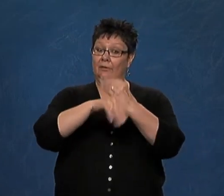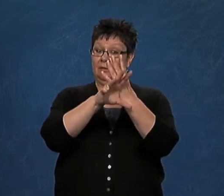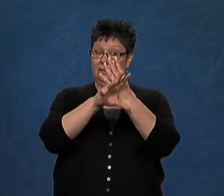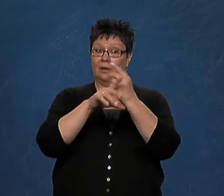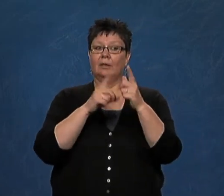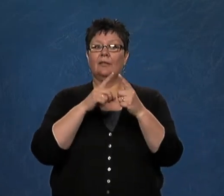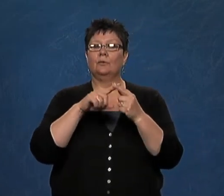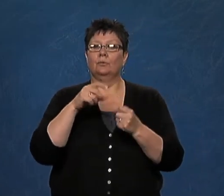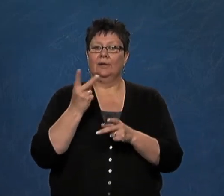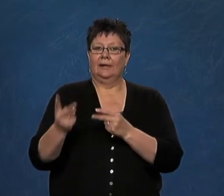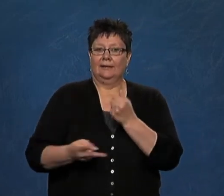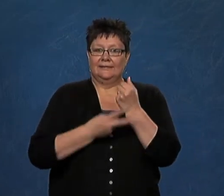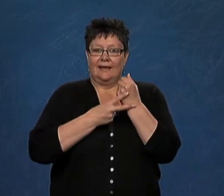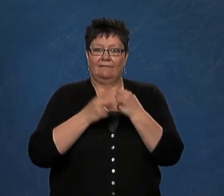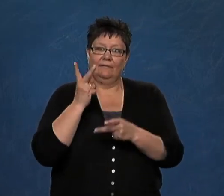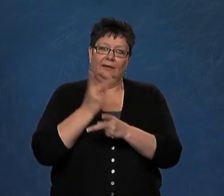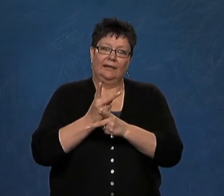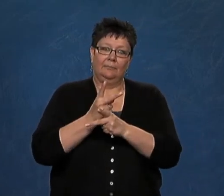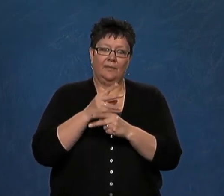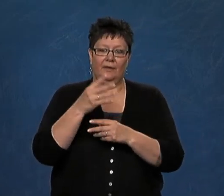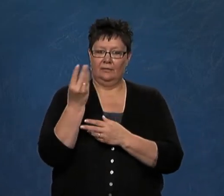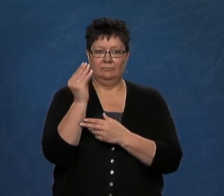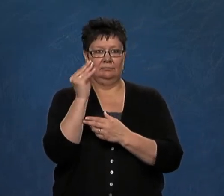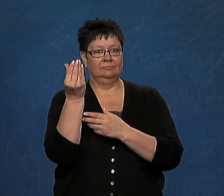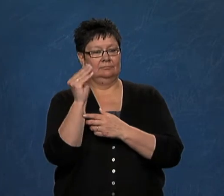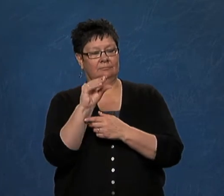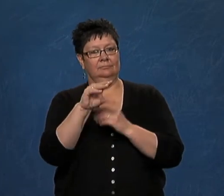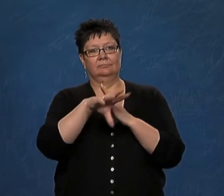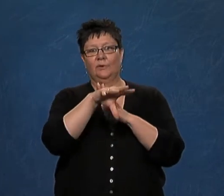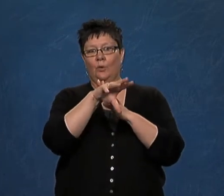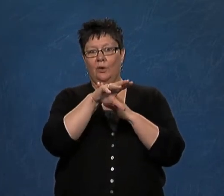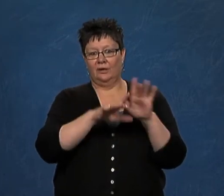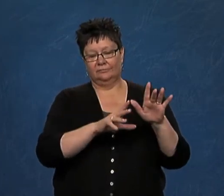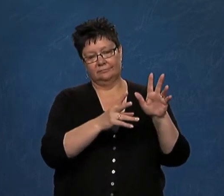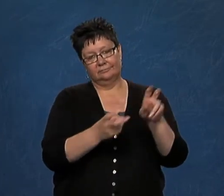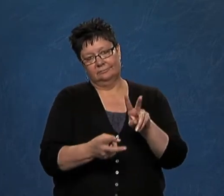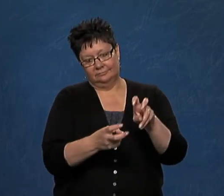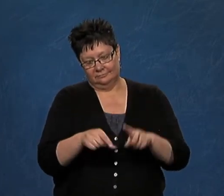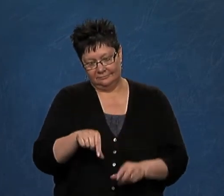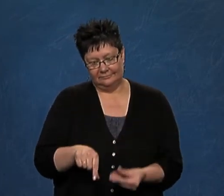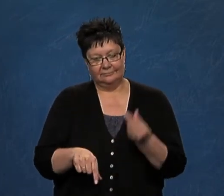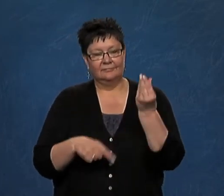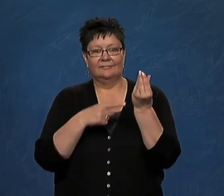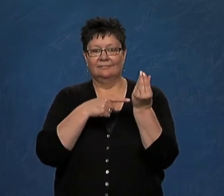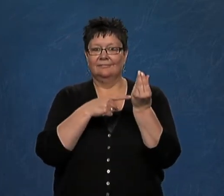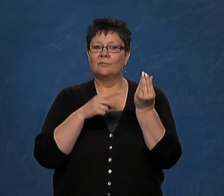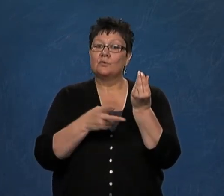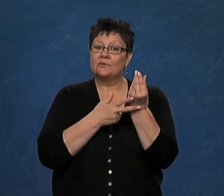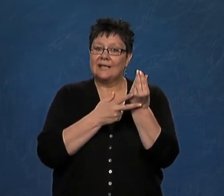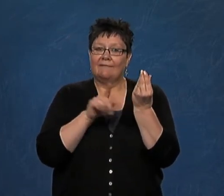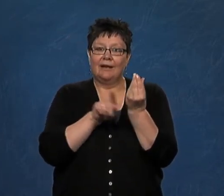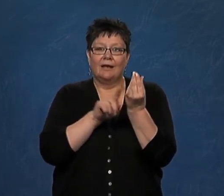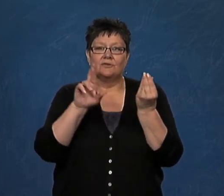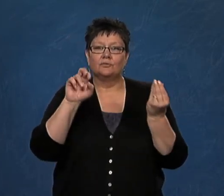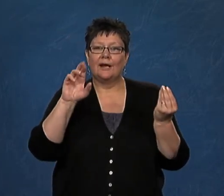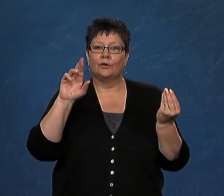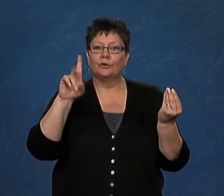than bringing him to New Jersey. And of course, video remote interpreting is also something you